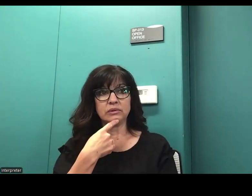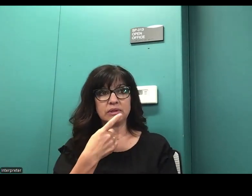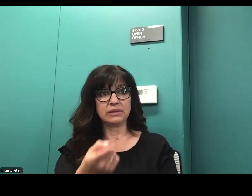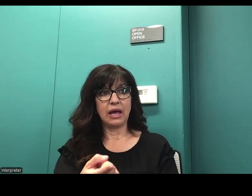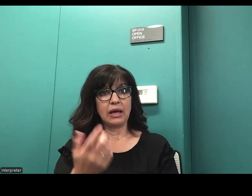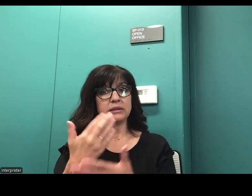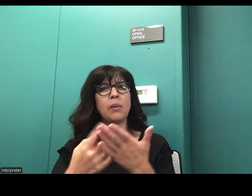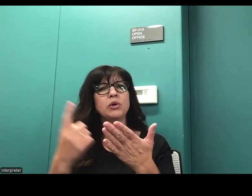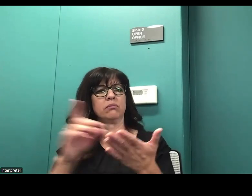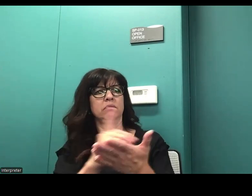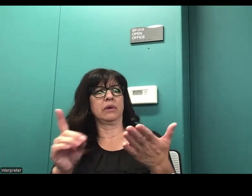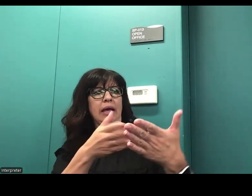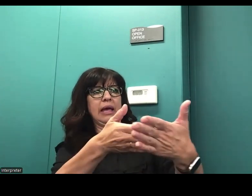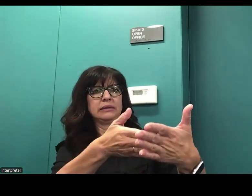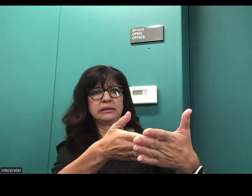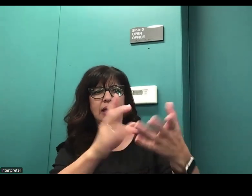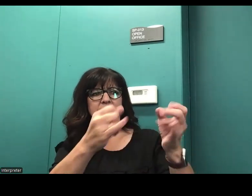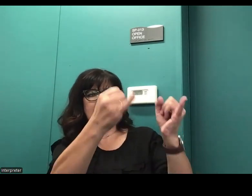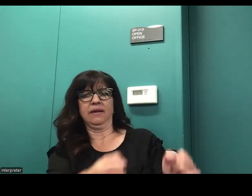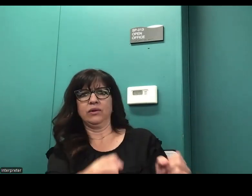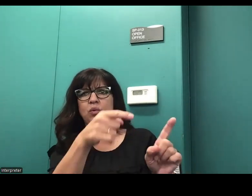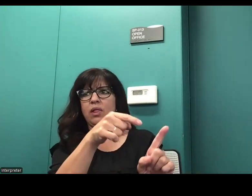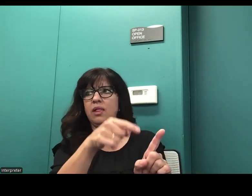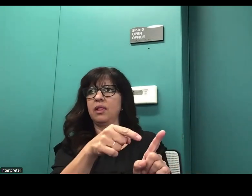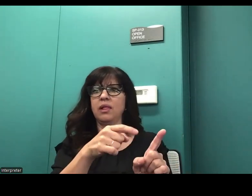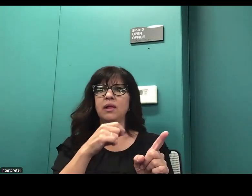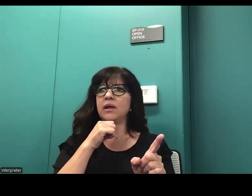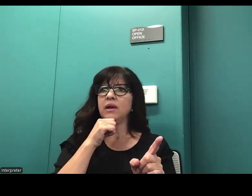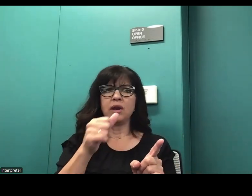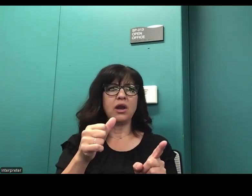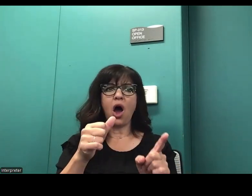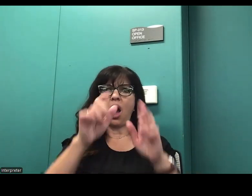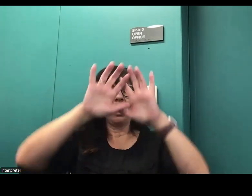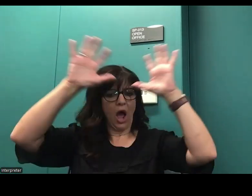that someone should be discriminated against, it's the individual. So not a